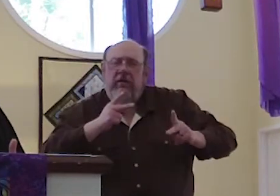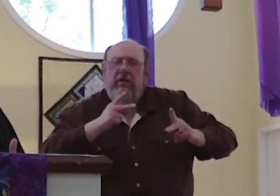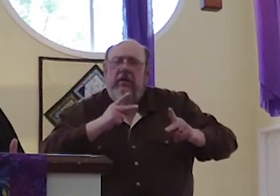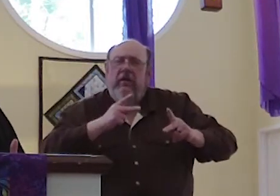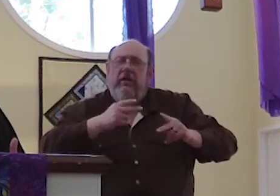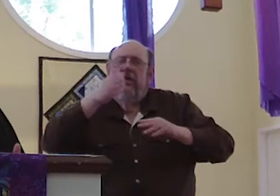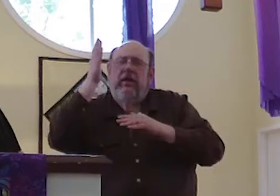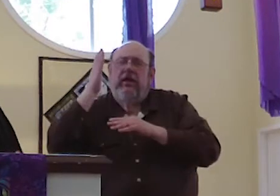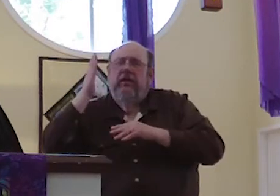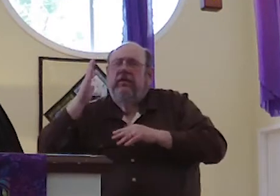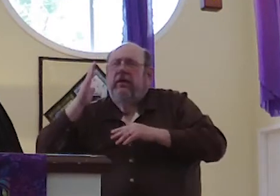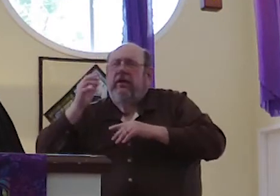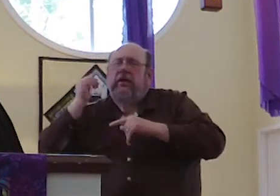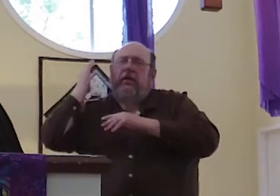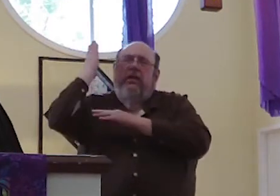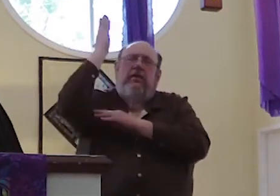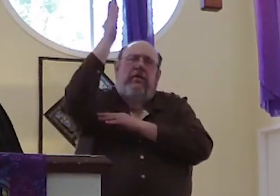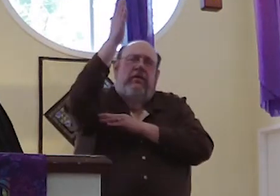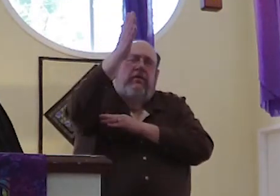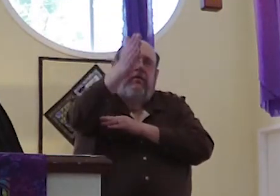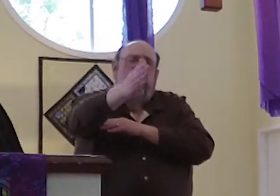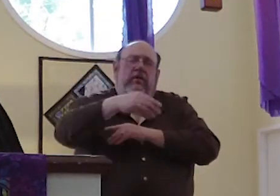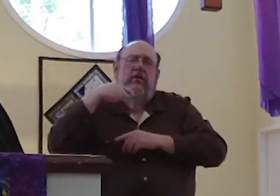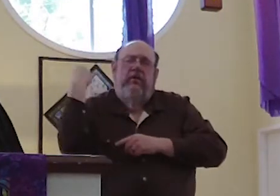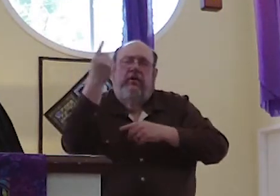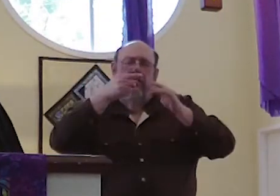be throughout eternity.